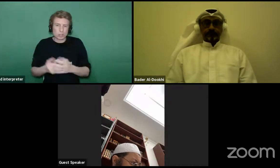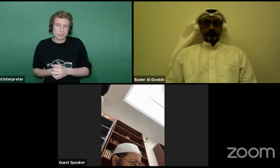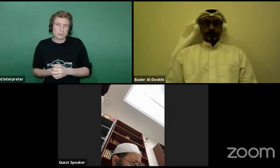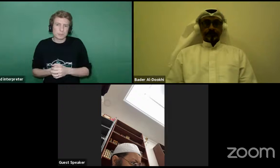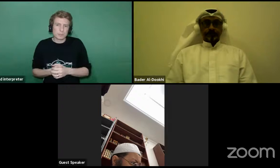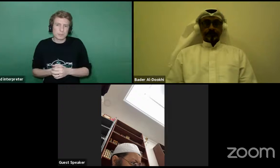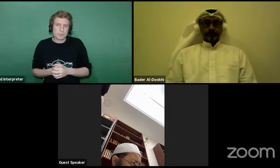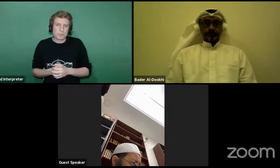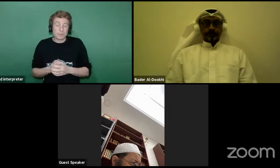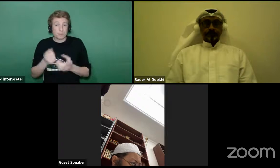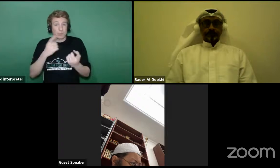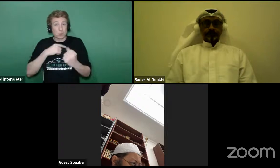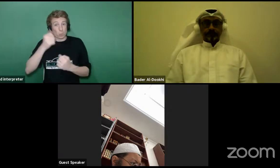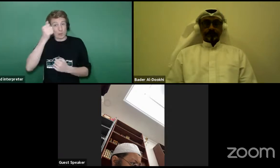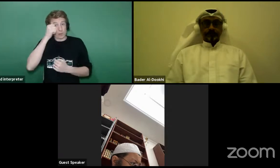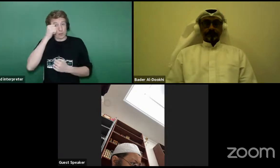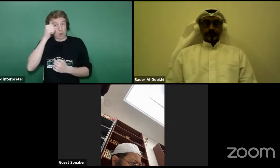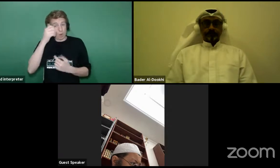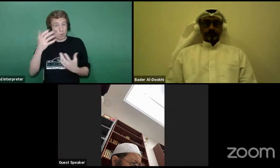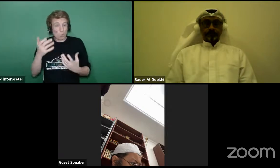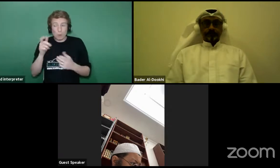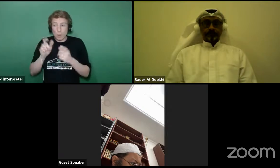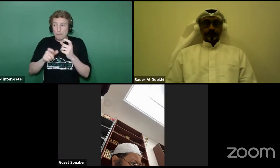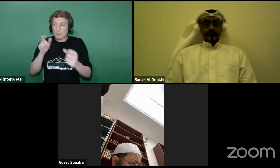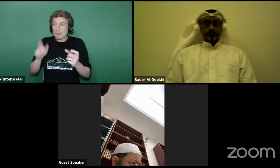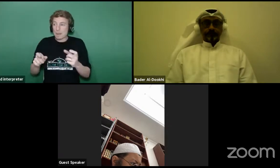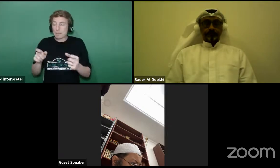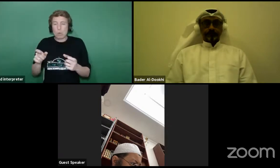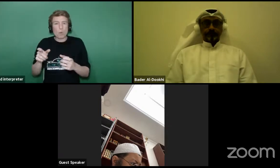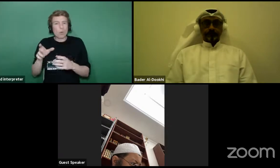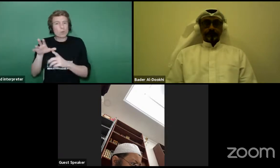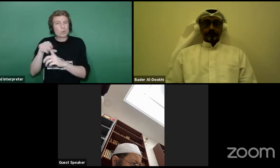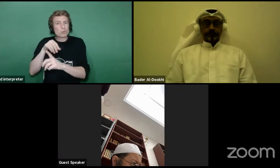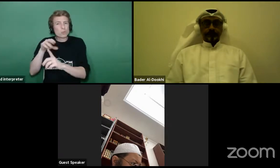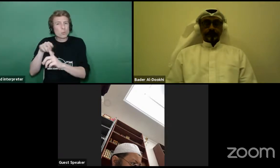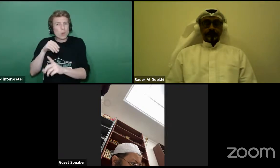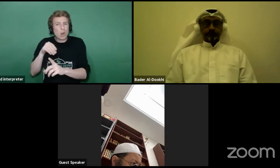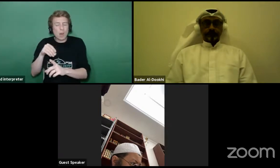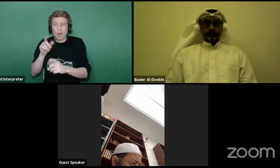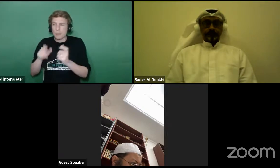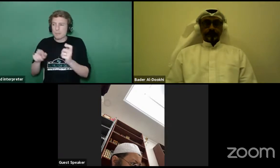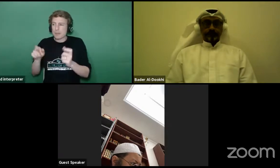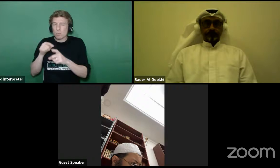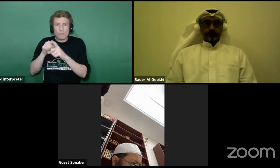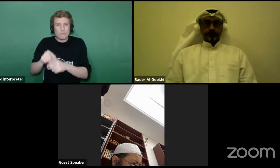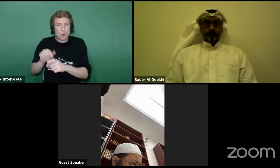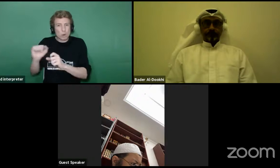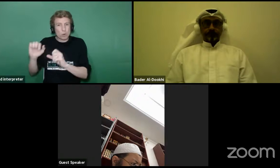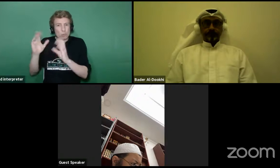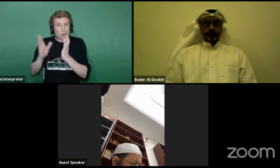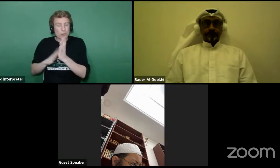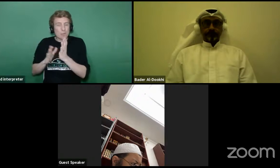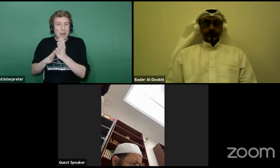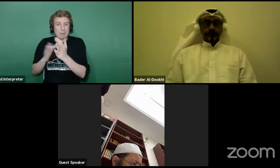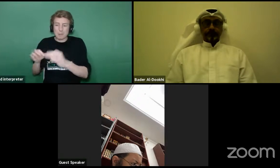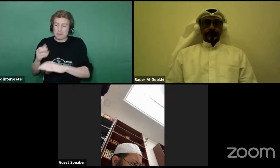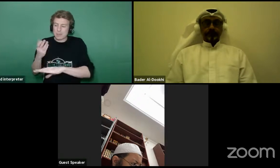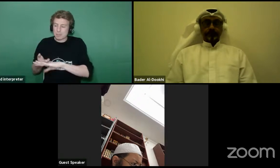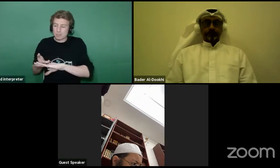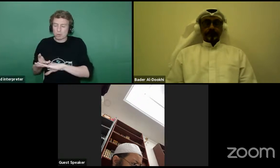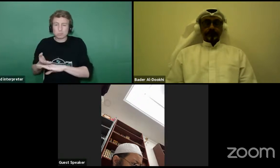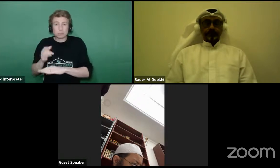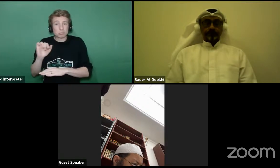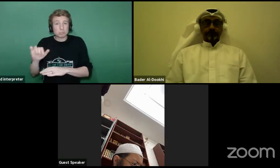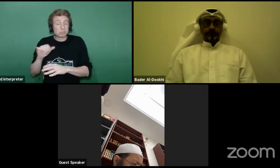the people of the Sunnah, the people who adhere to the example of the Prophet, peace and blessings be upon him, that faith, it increases